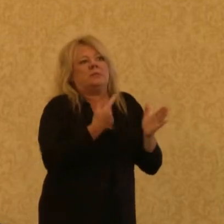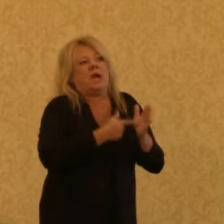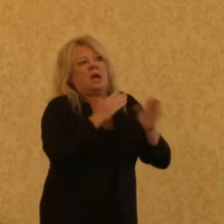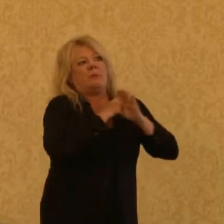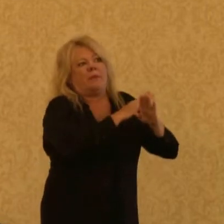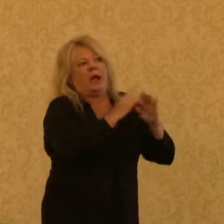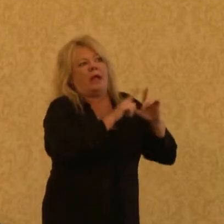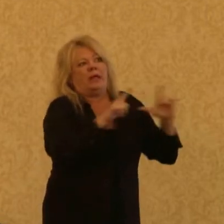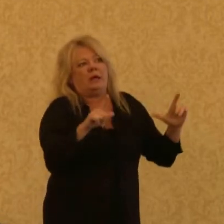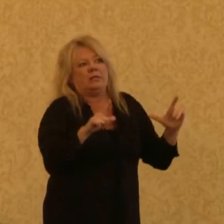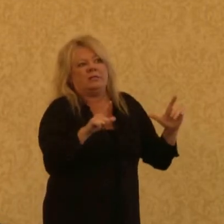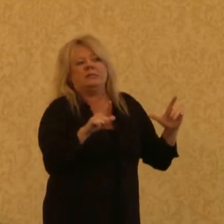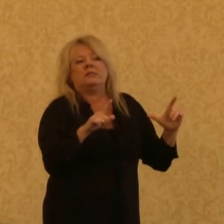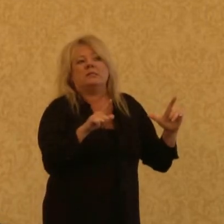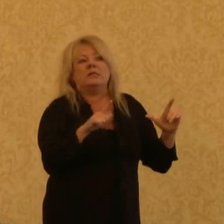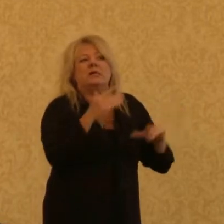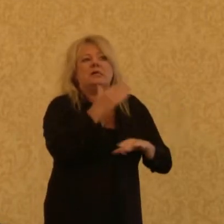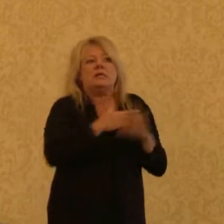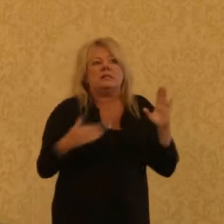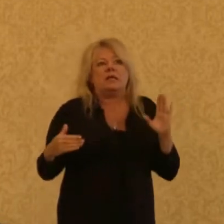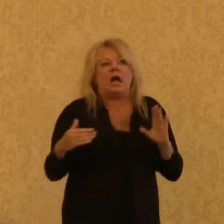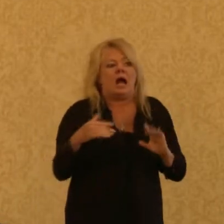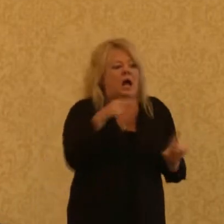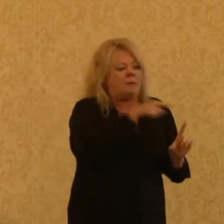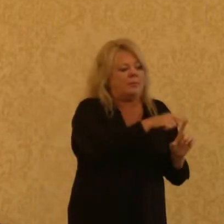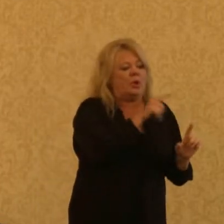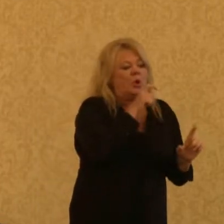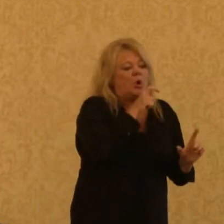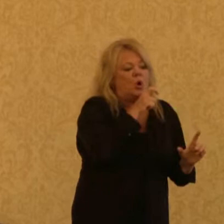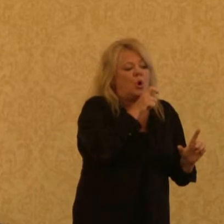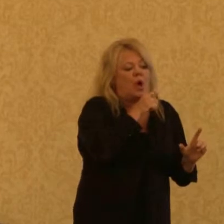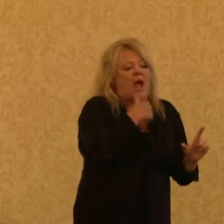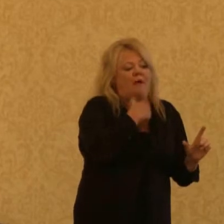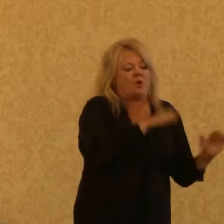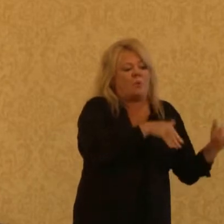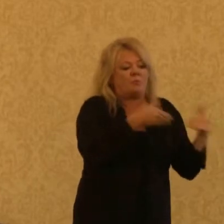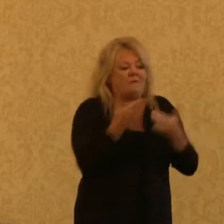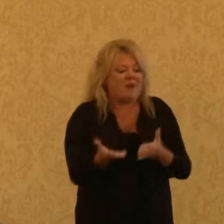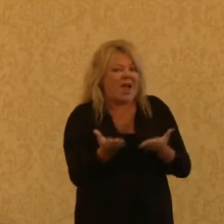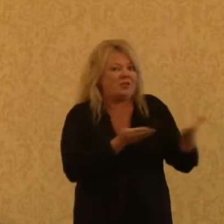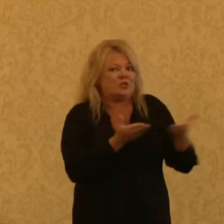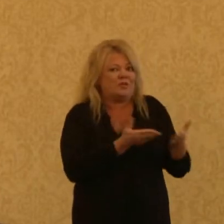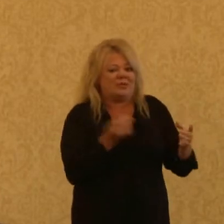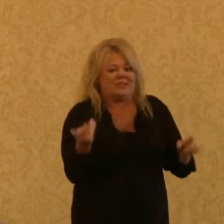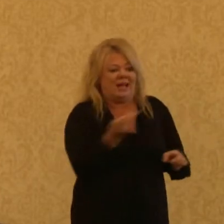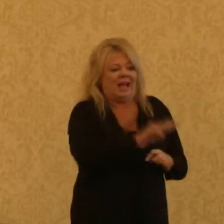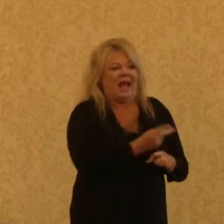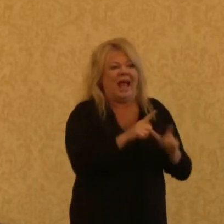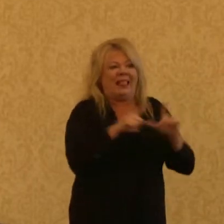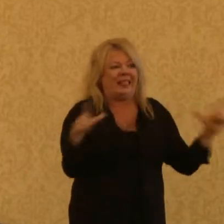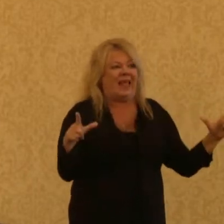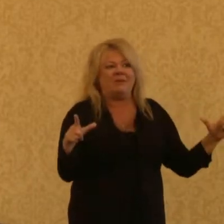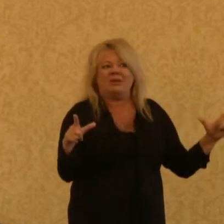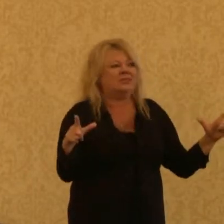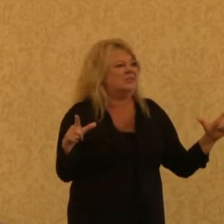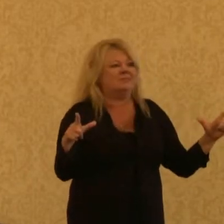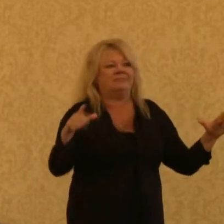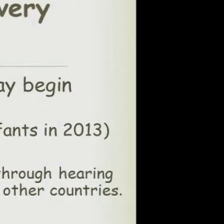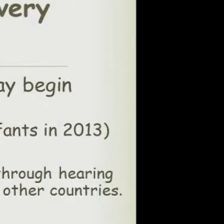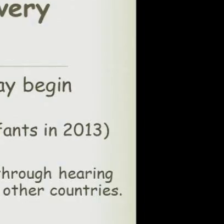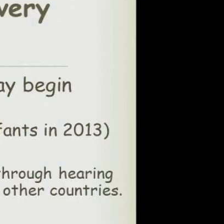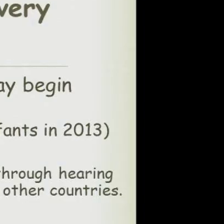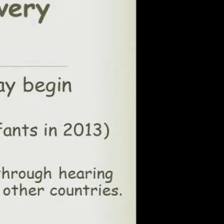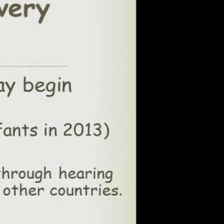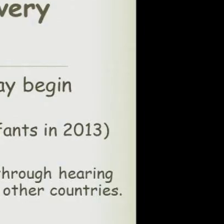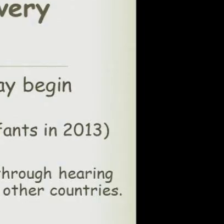infant screening is not at the level it is in the United States, which was the motivation for us doing this study.